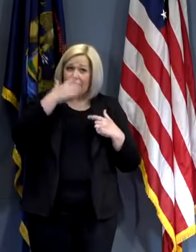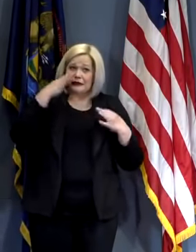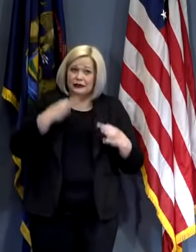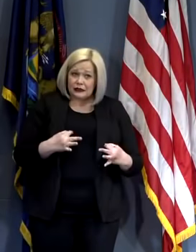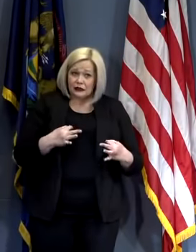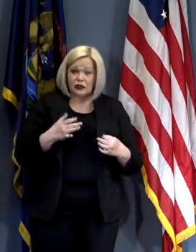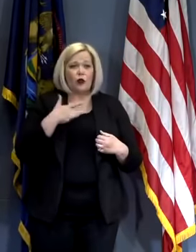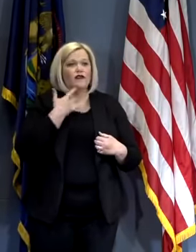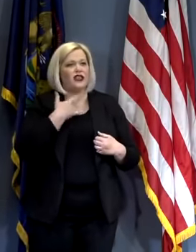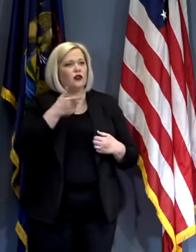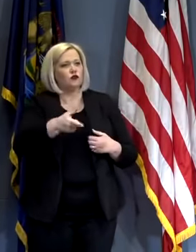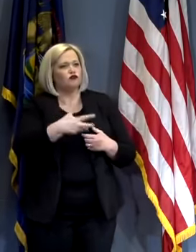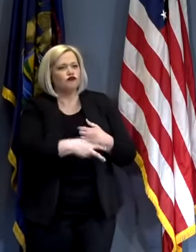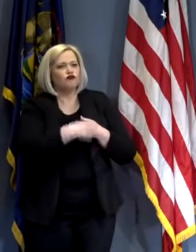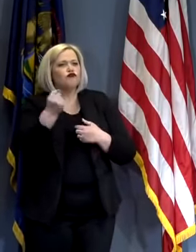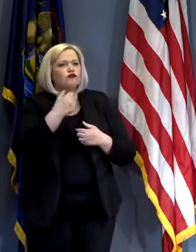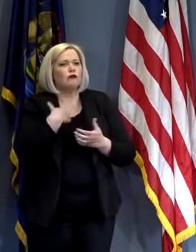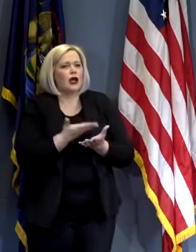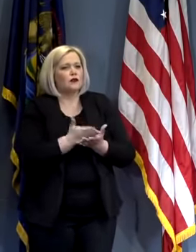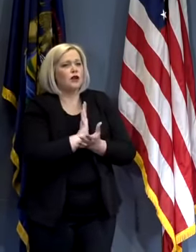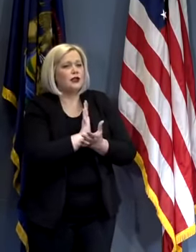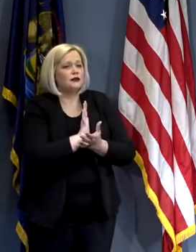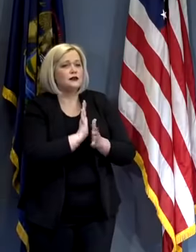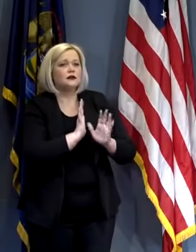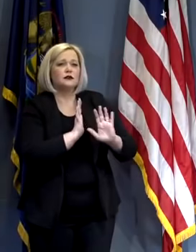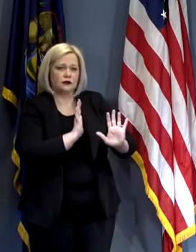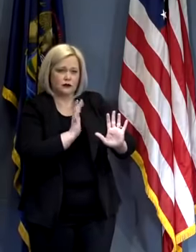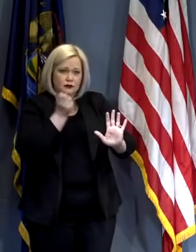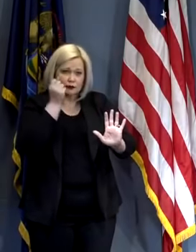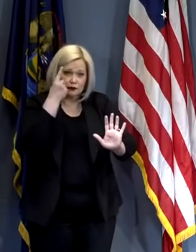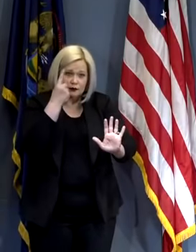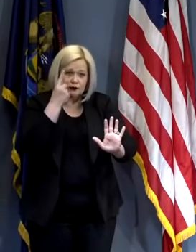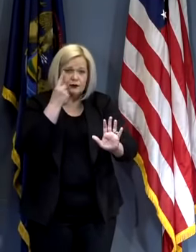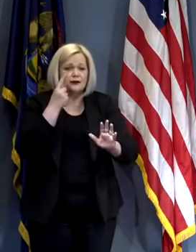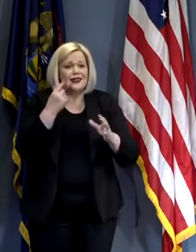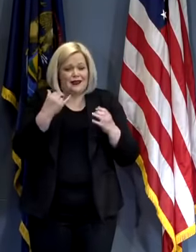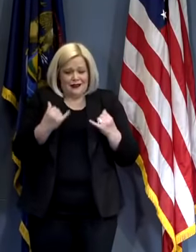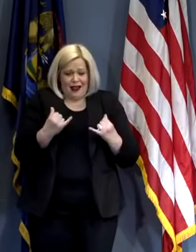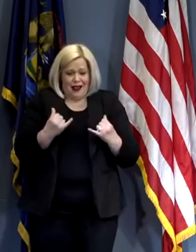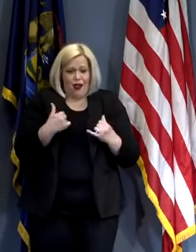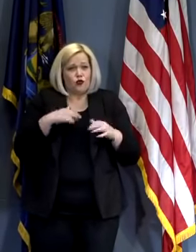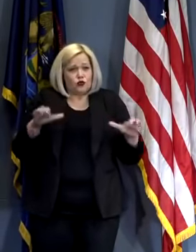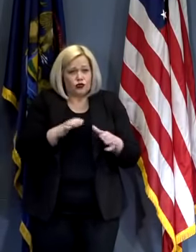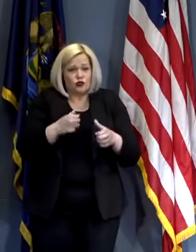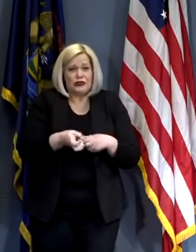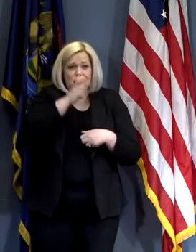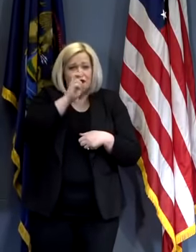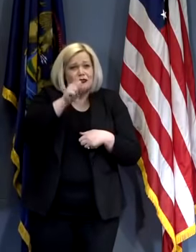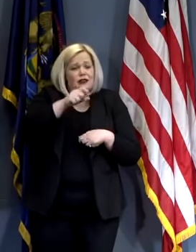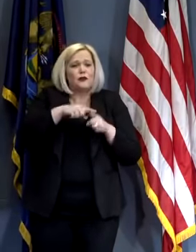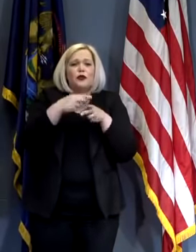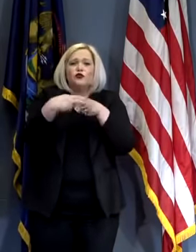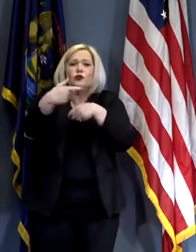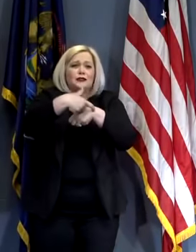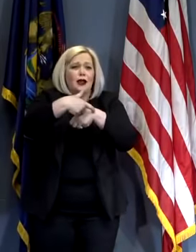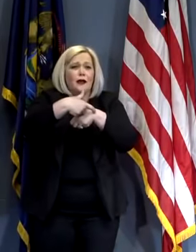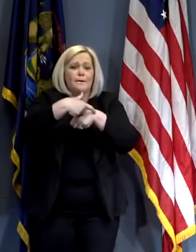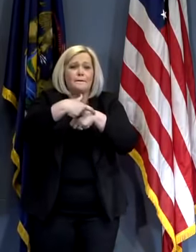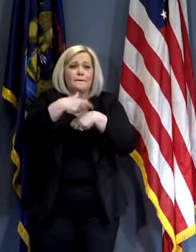say this. We are taking a limited action for a limited amount of time to save people's